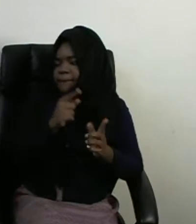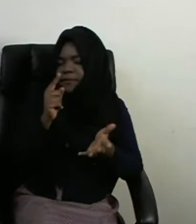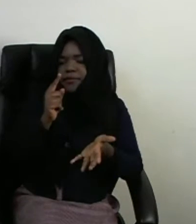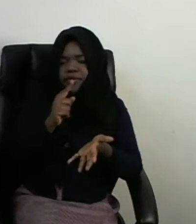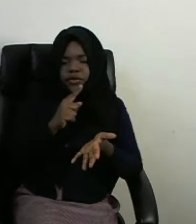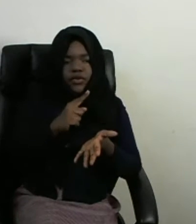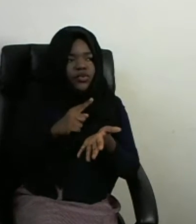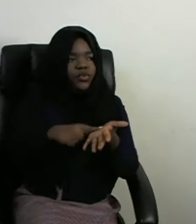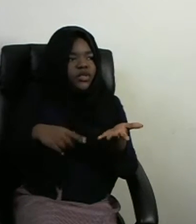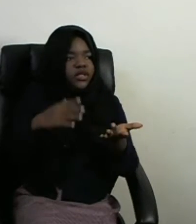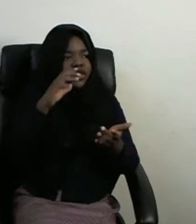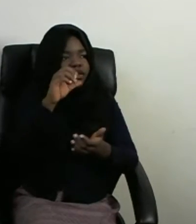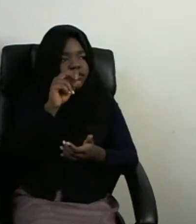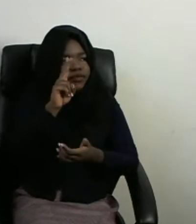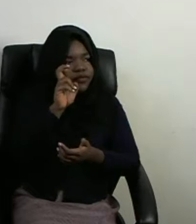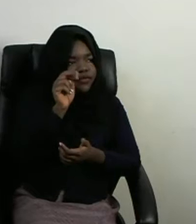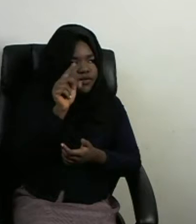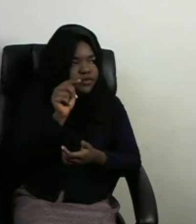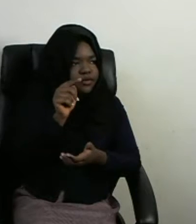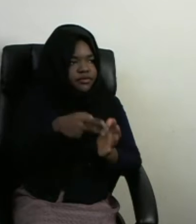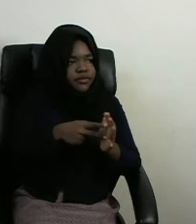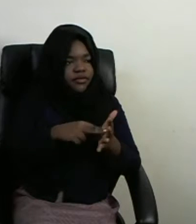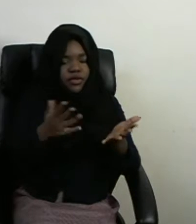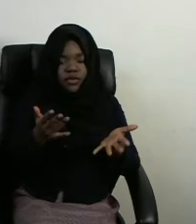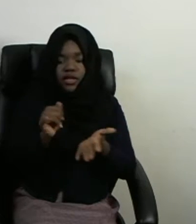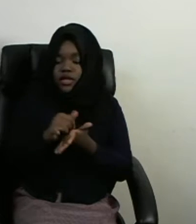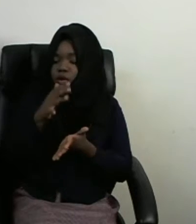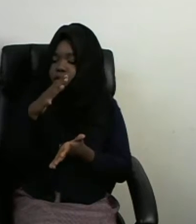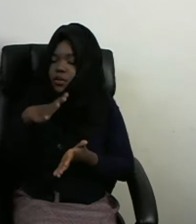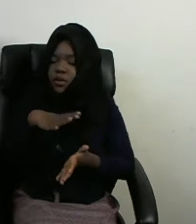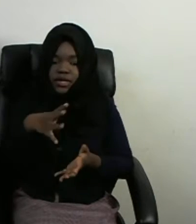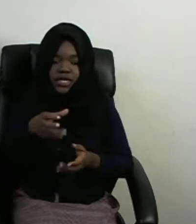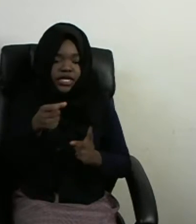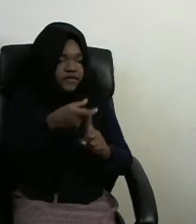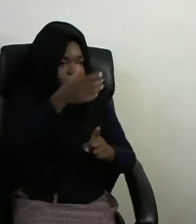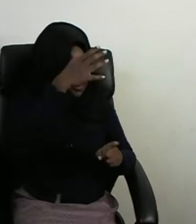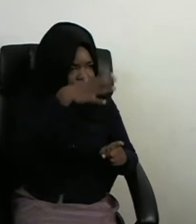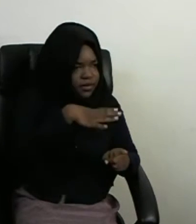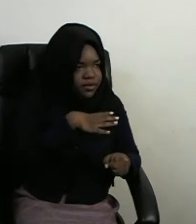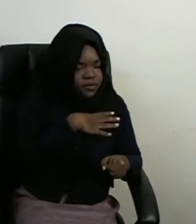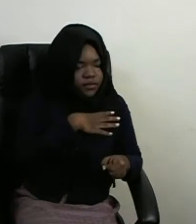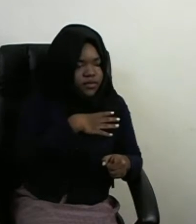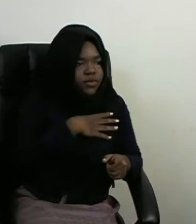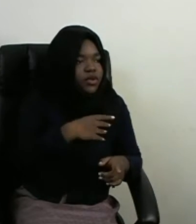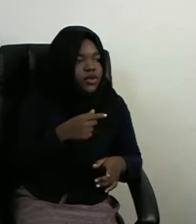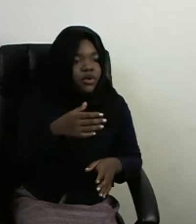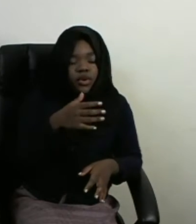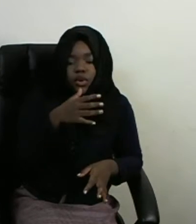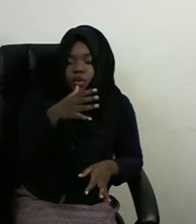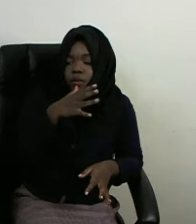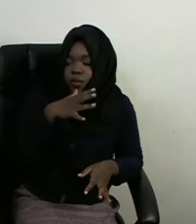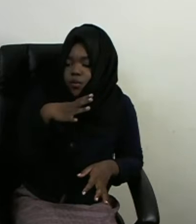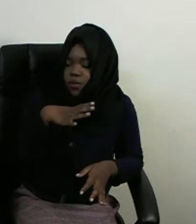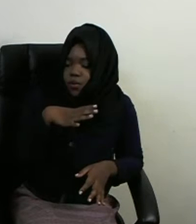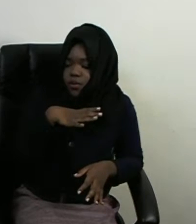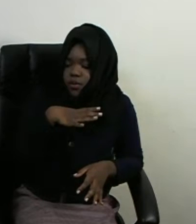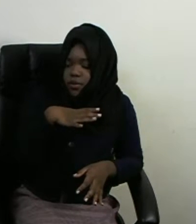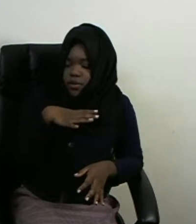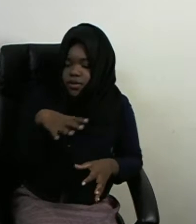What is the nature of the covenant that women take from men? Women take